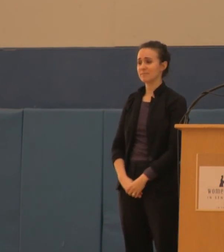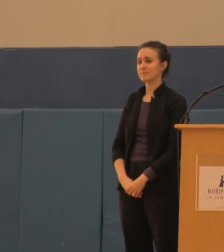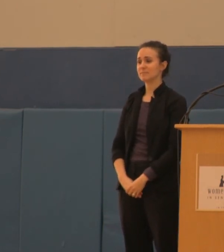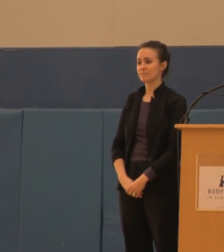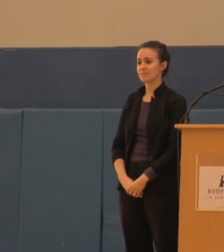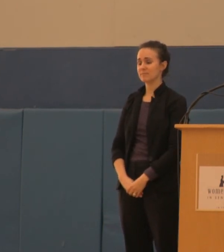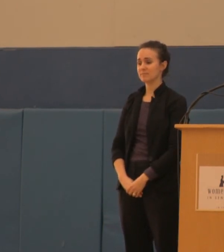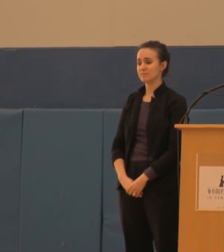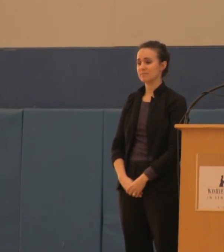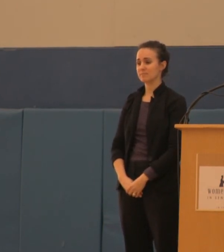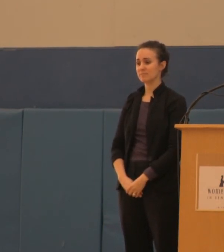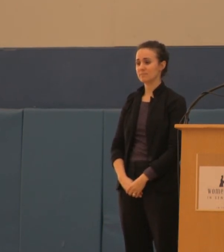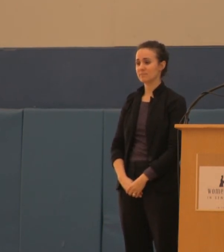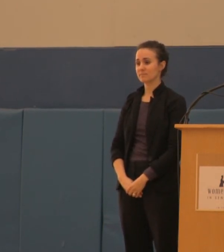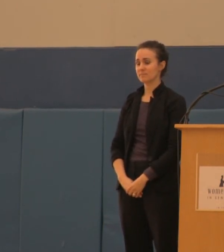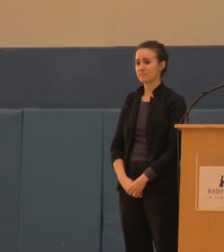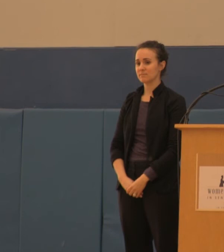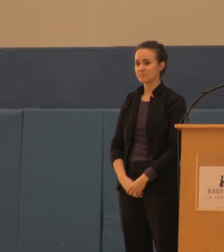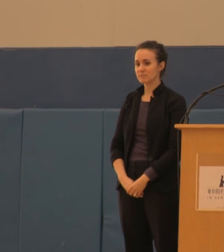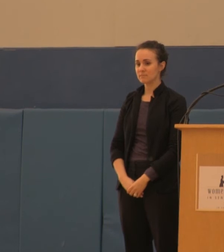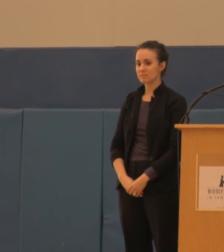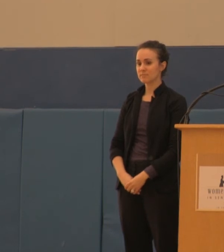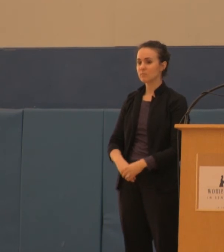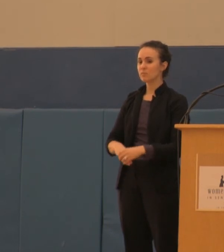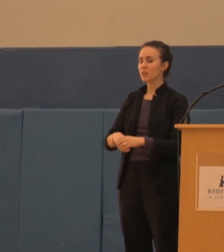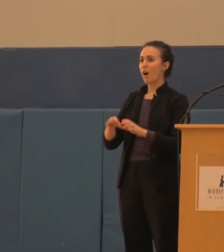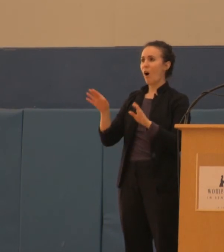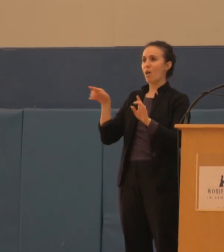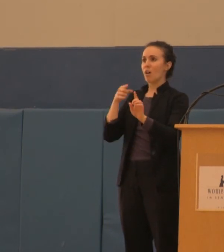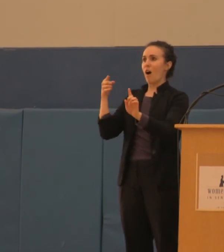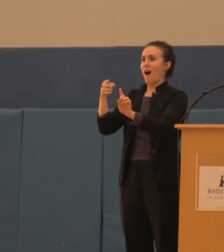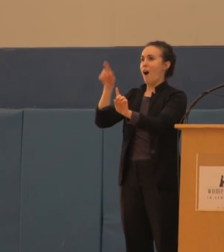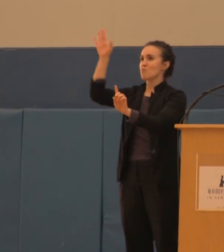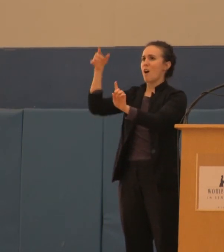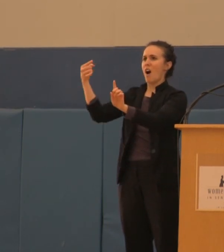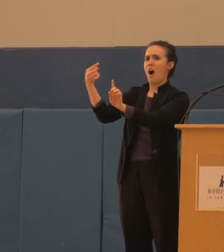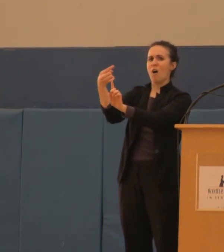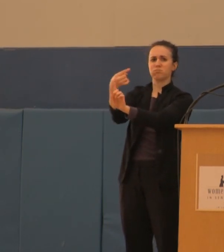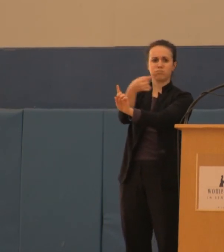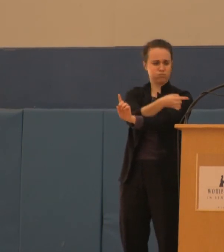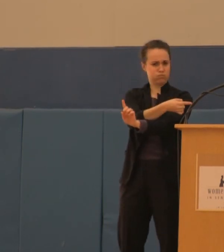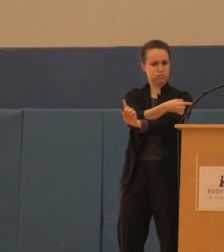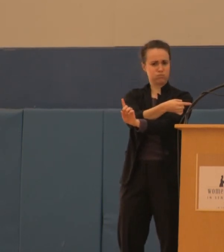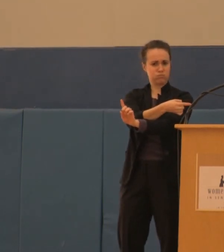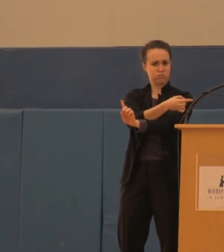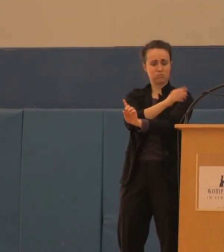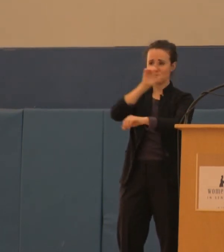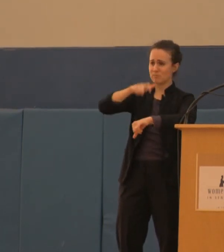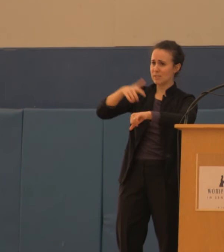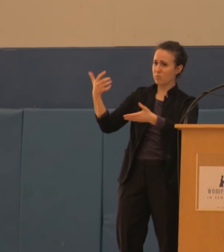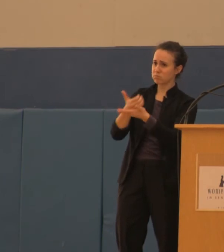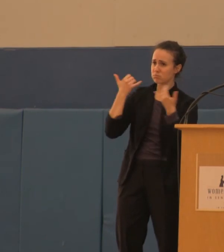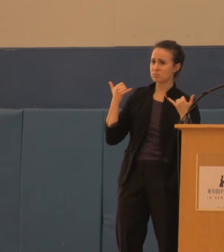We have gone off the path of greatness. Let us get back